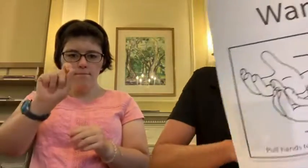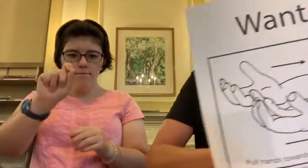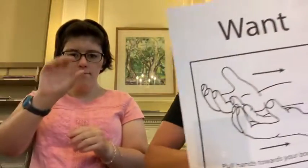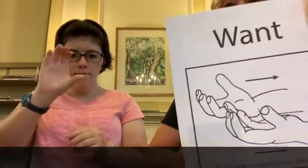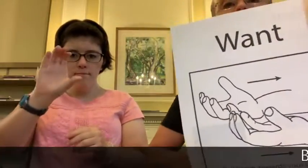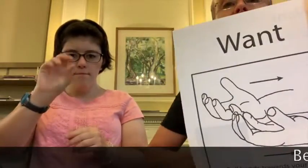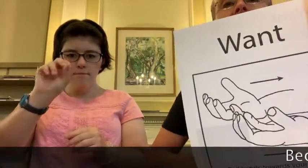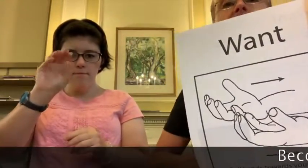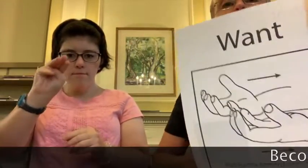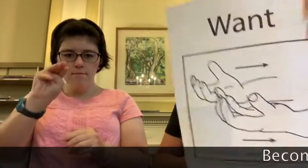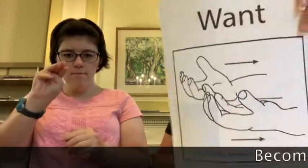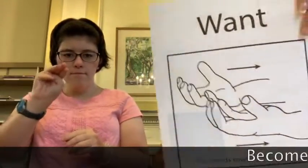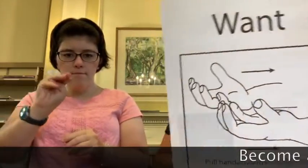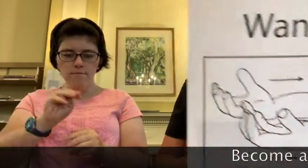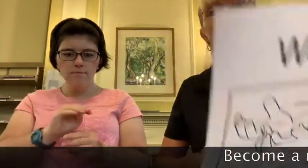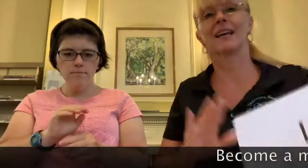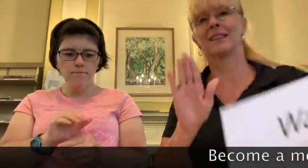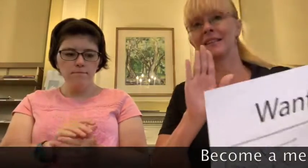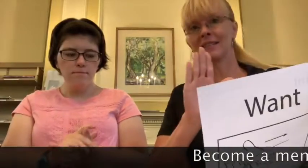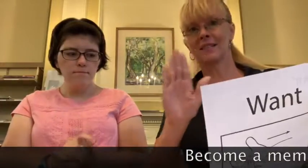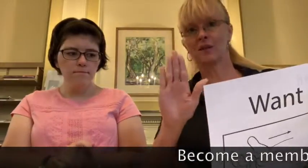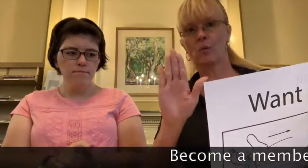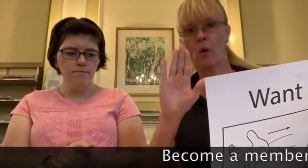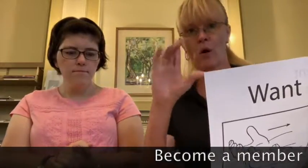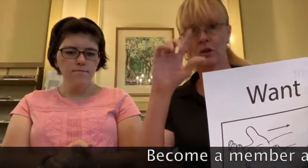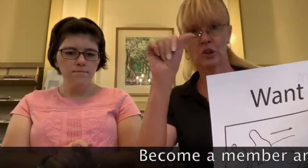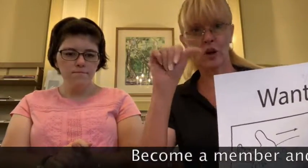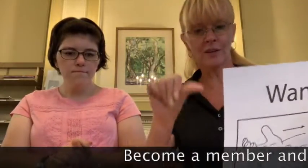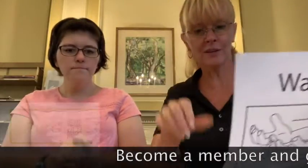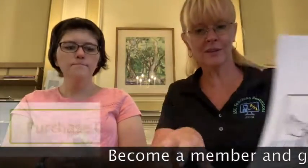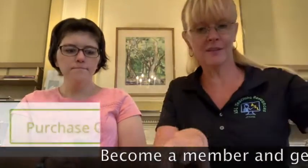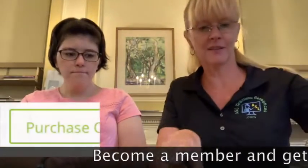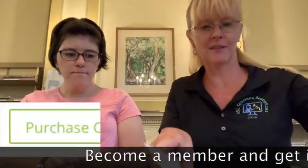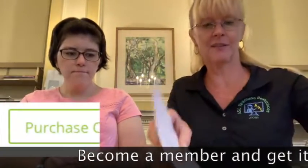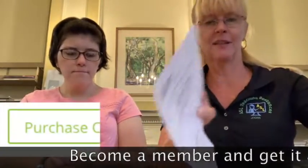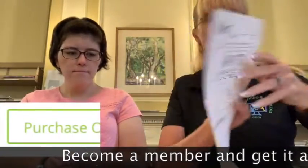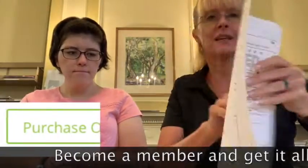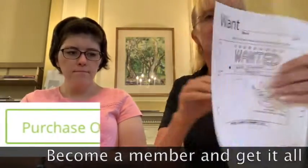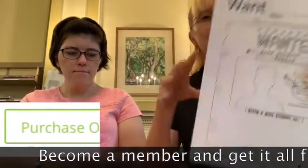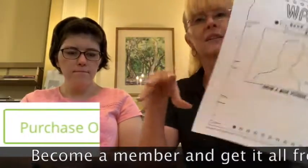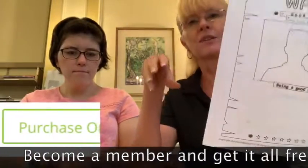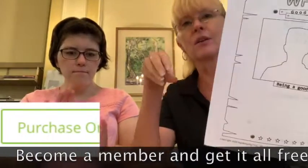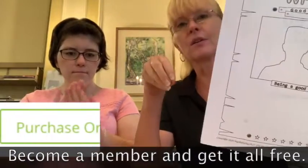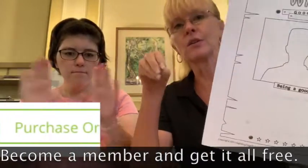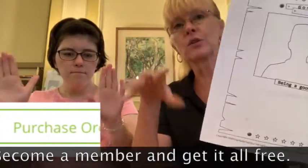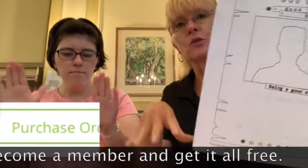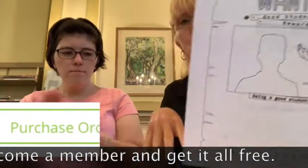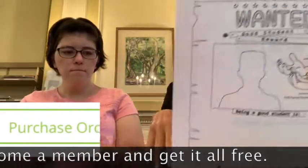.com and this is the wall charts these are the student